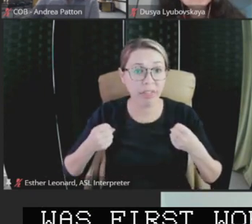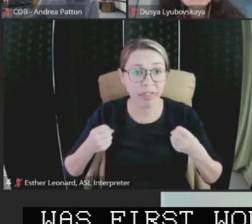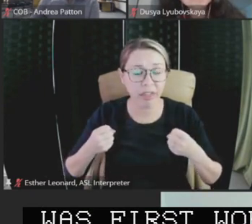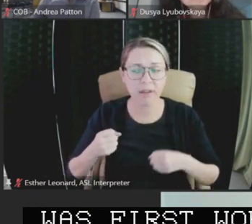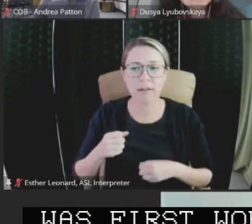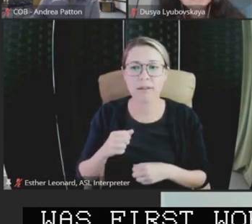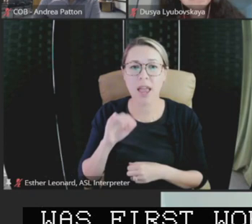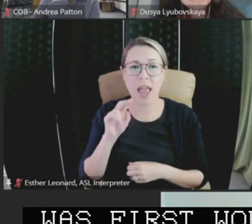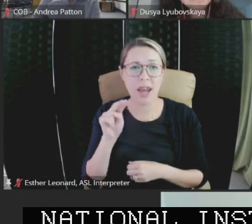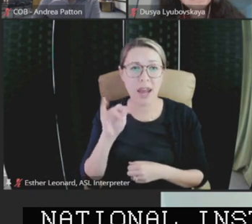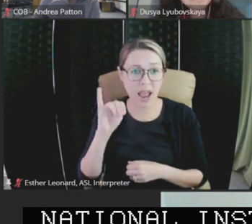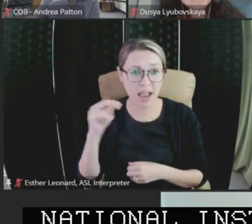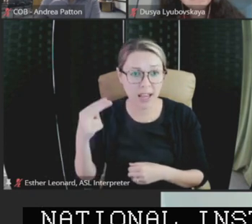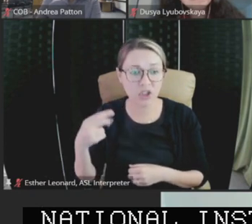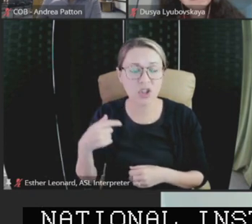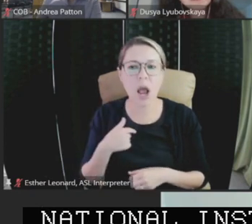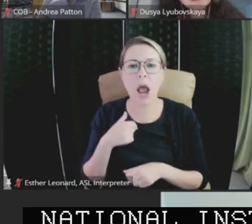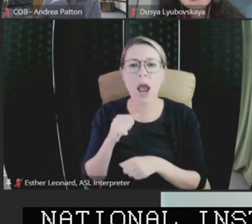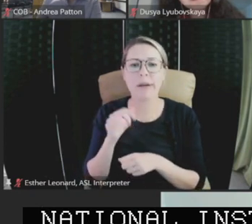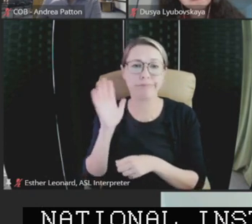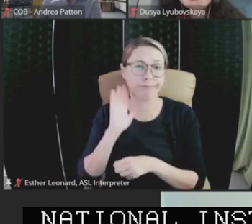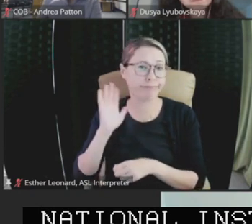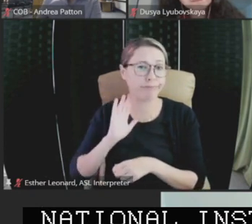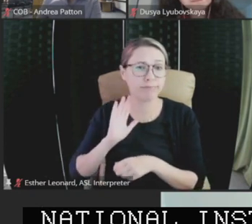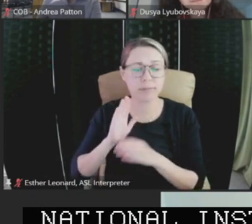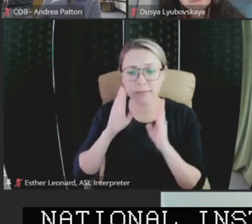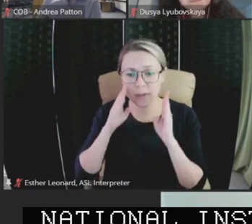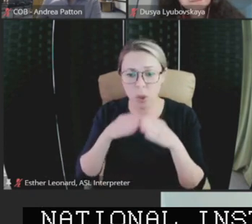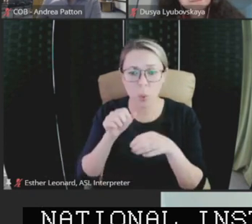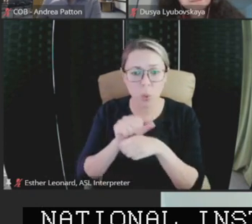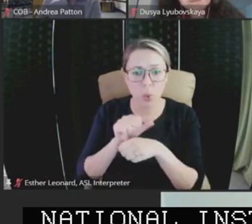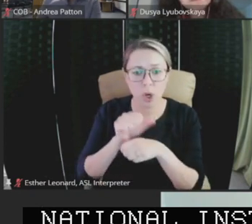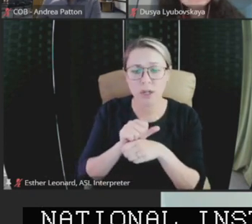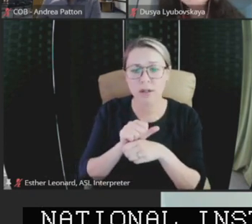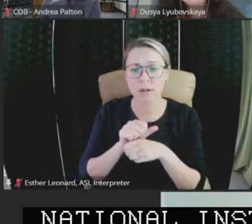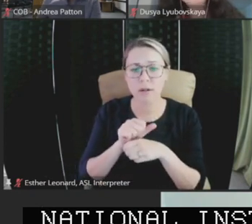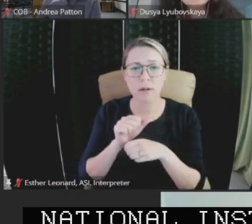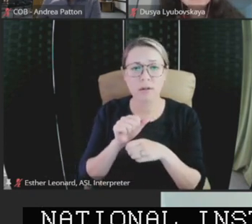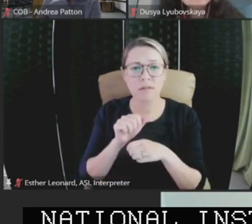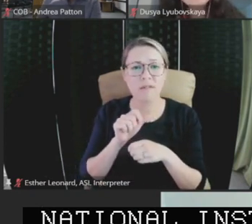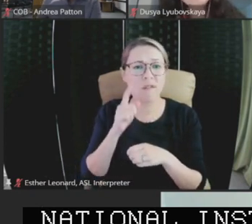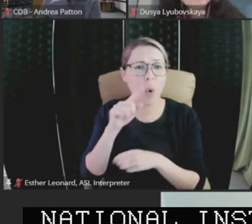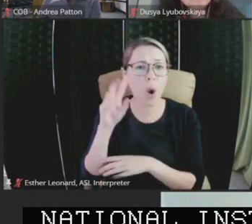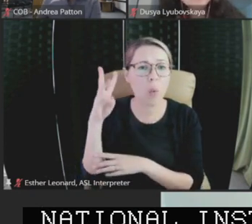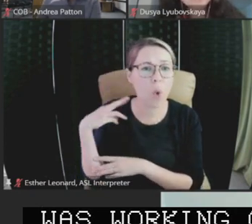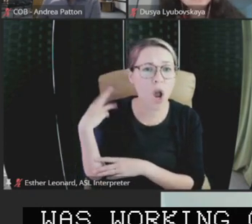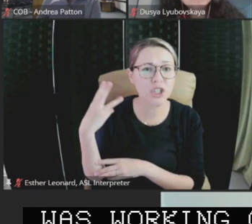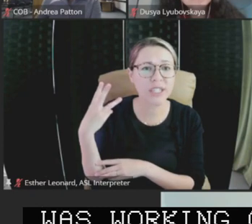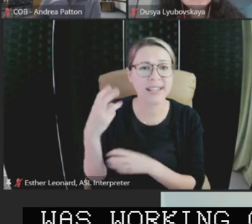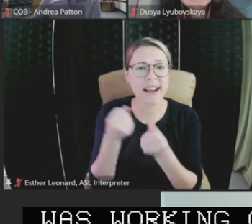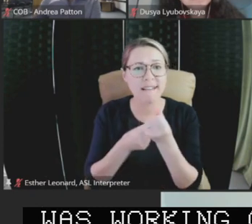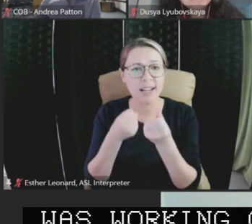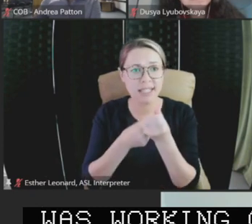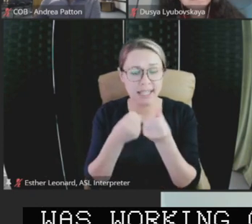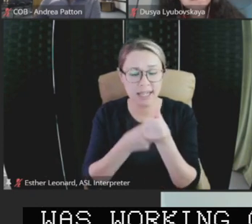the local or Washington-based advocacy work